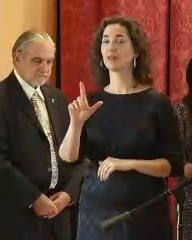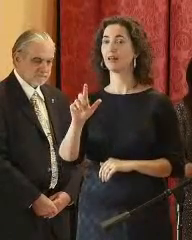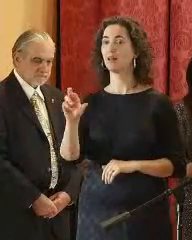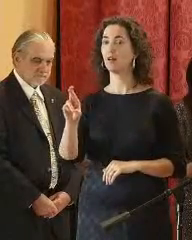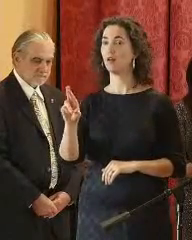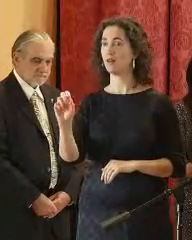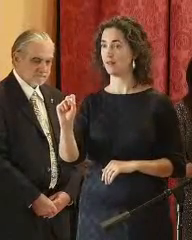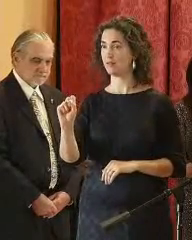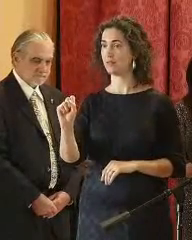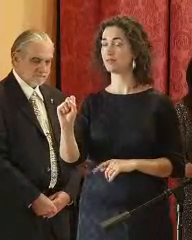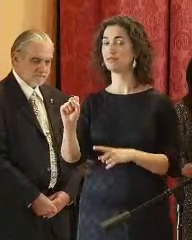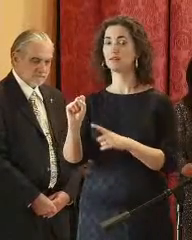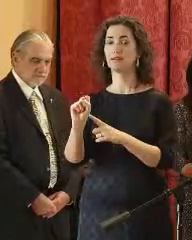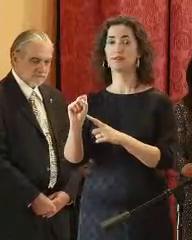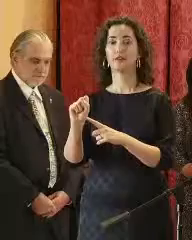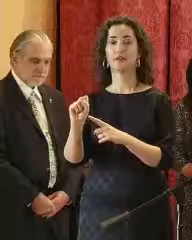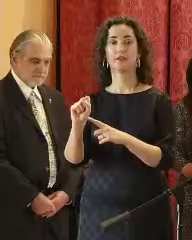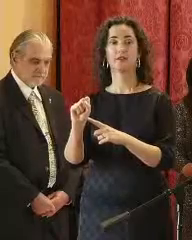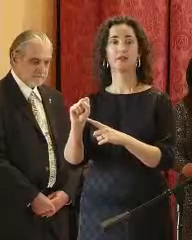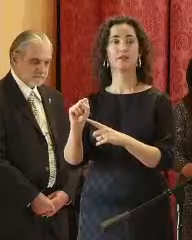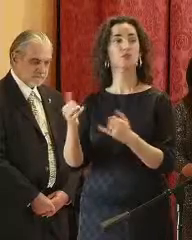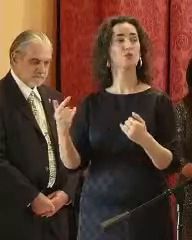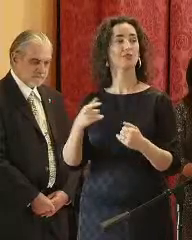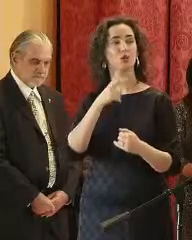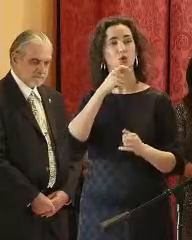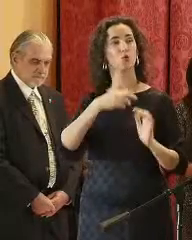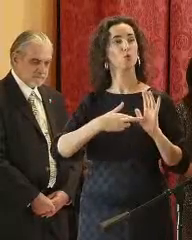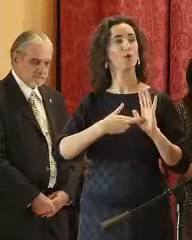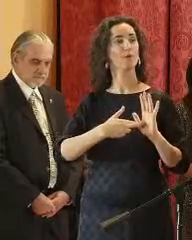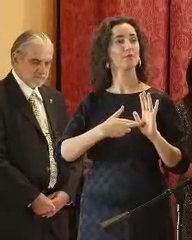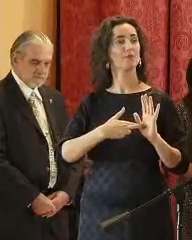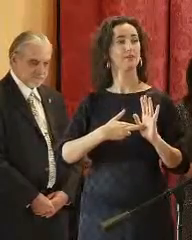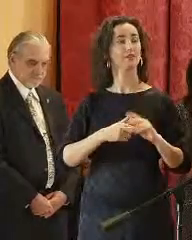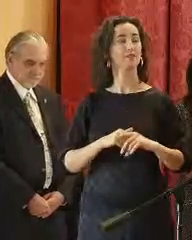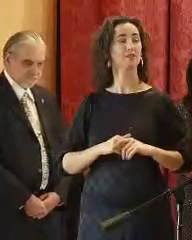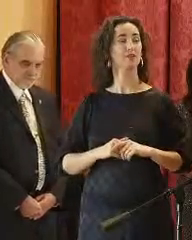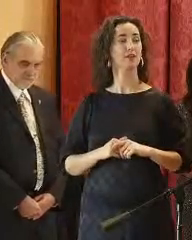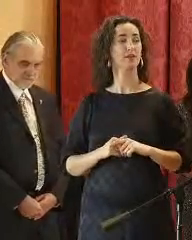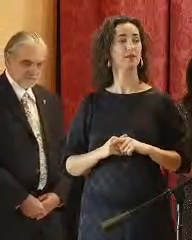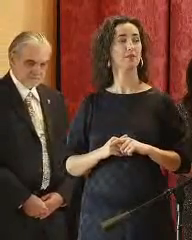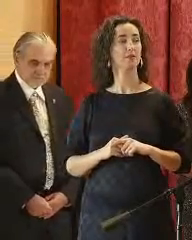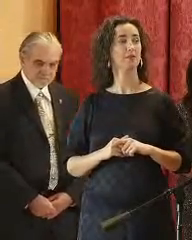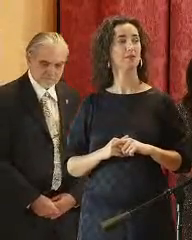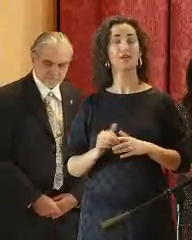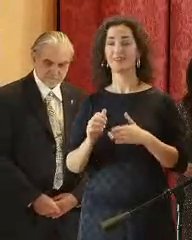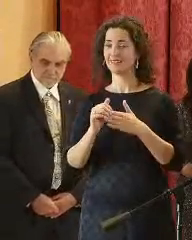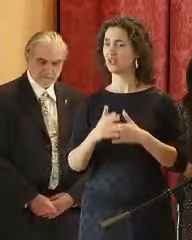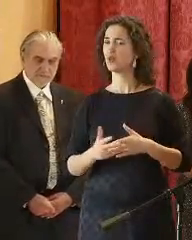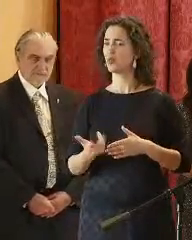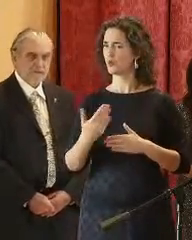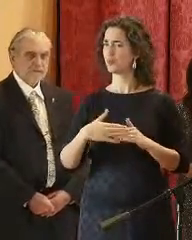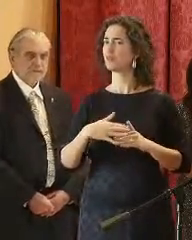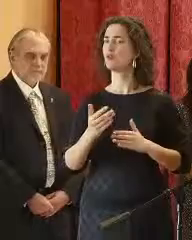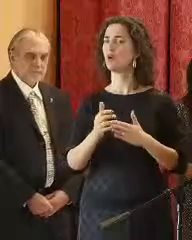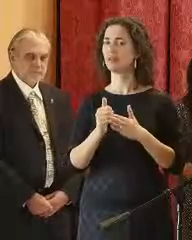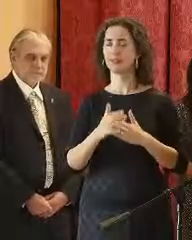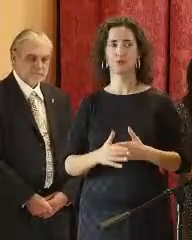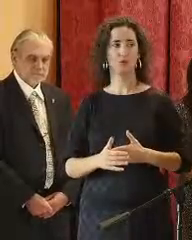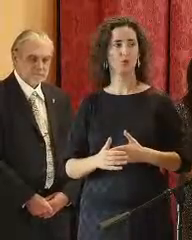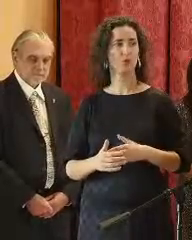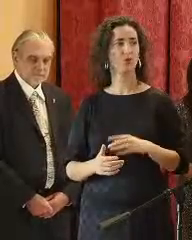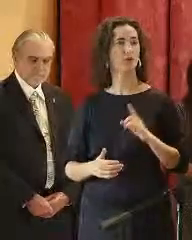LRS is represented today by 3 or more of the leaders. We have